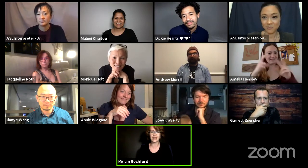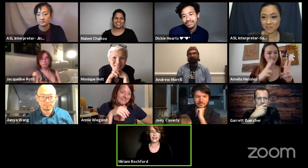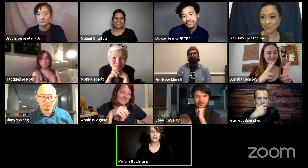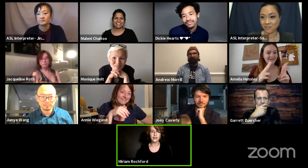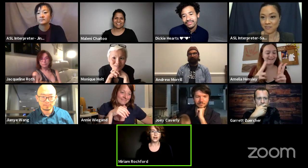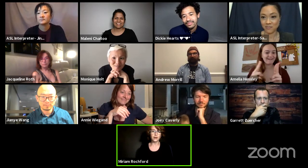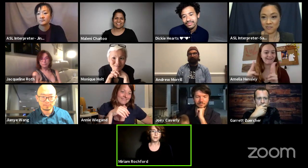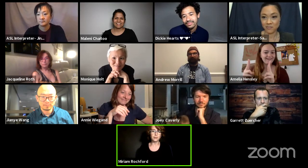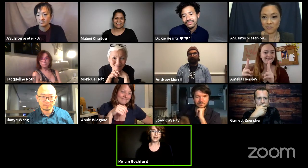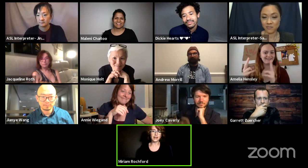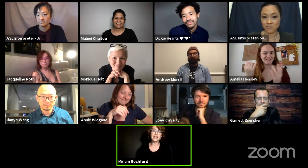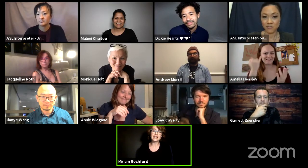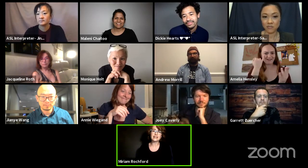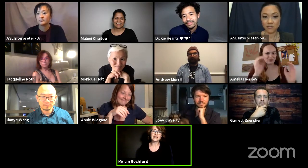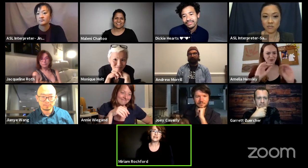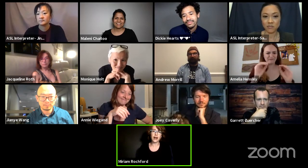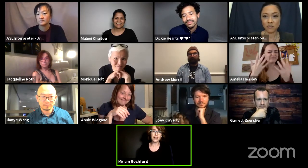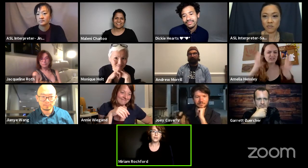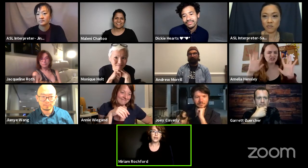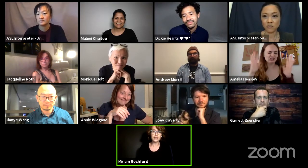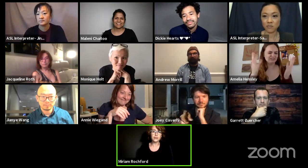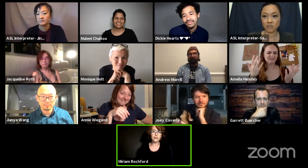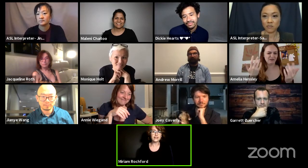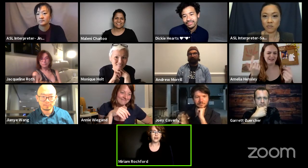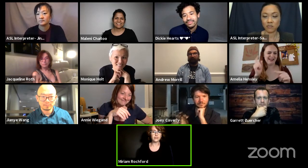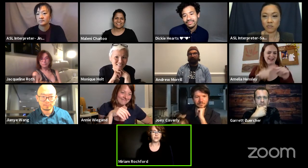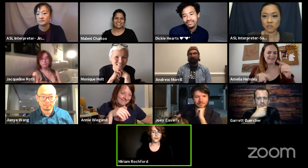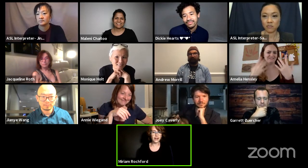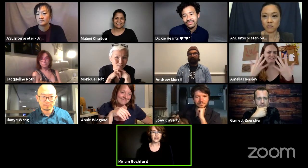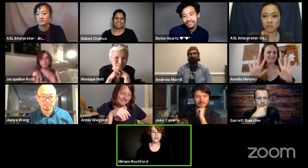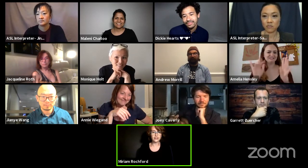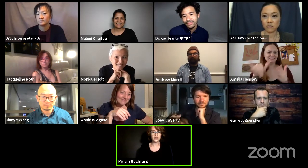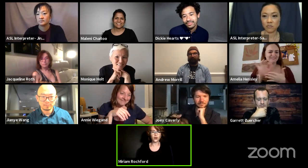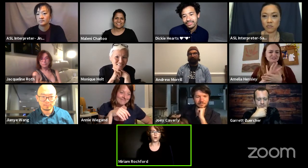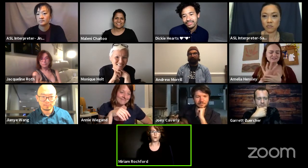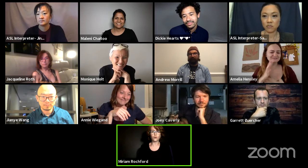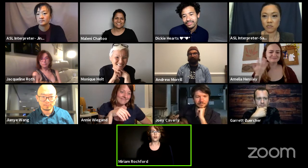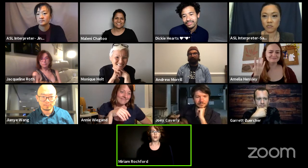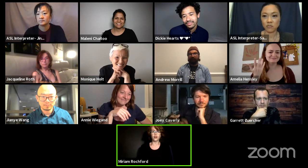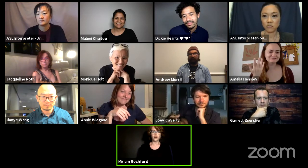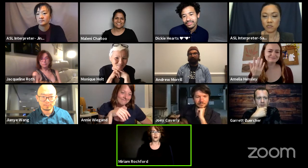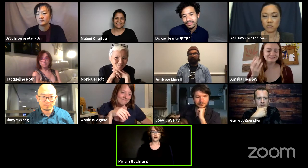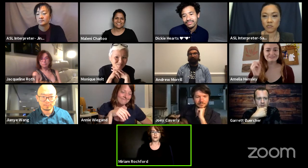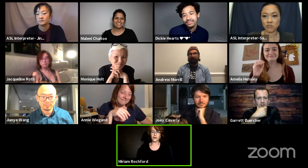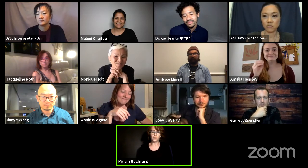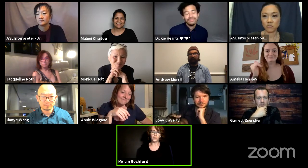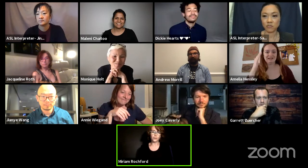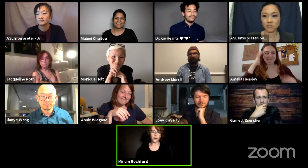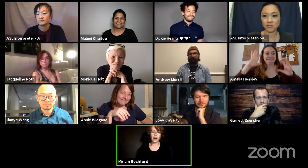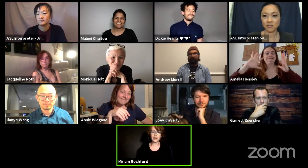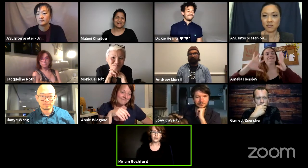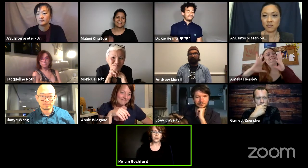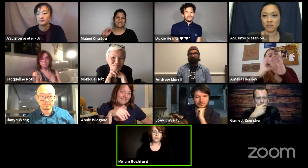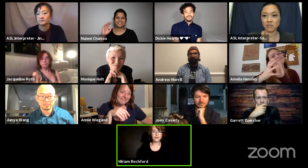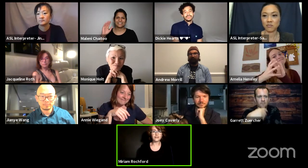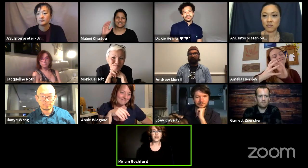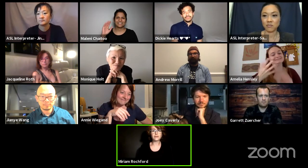again, because we knew we needed time for editing. So, you know, I knew I wouldn't have time